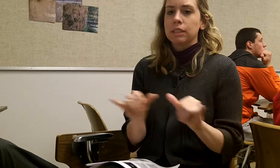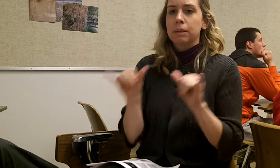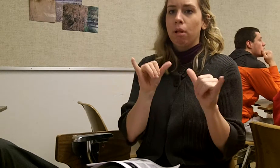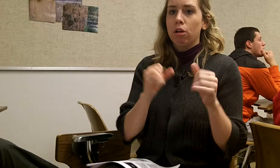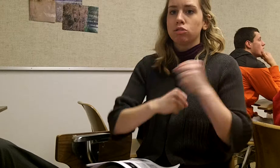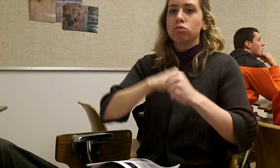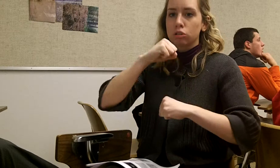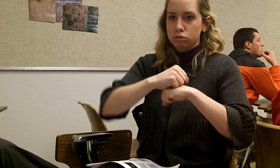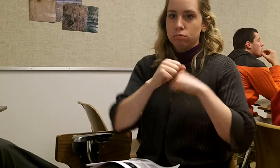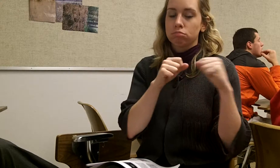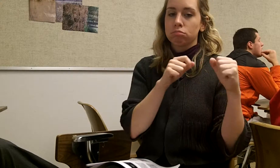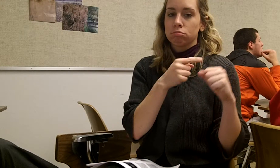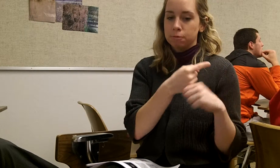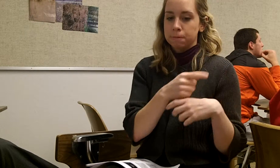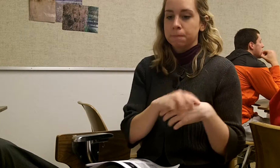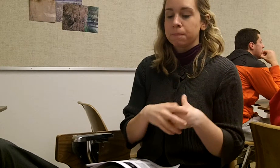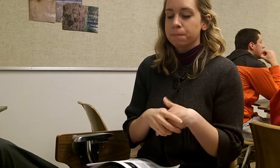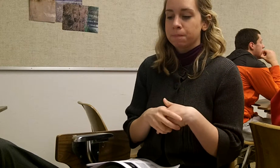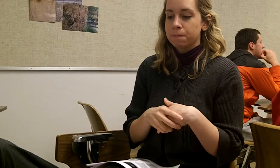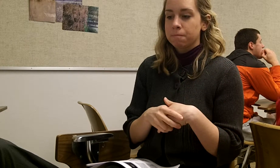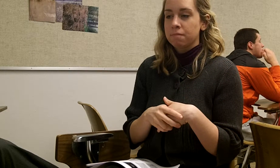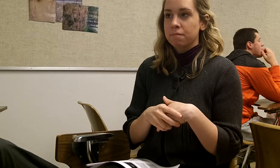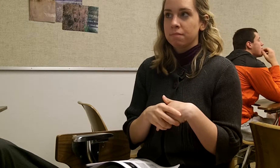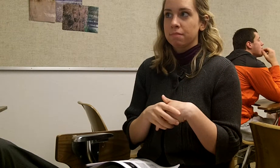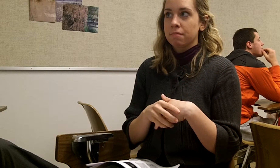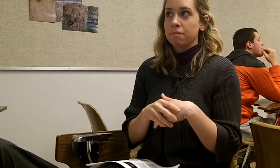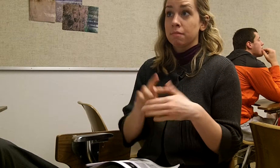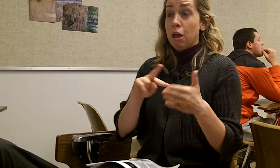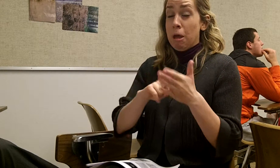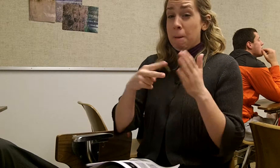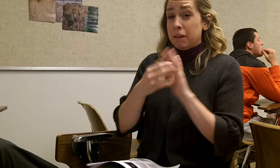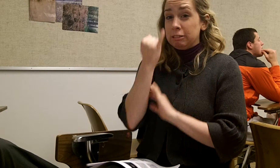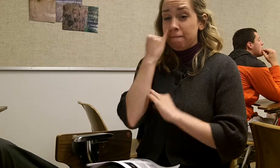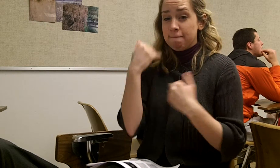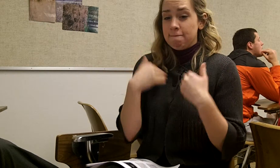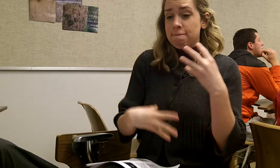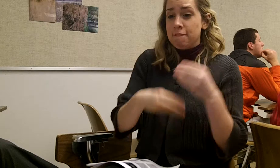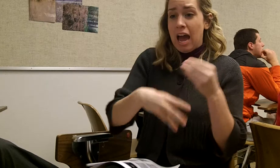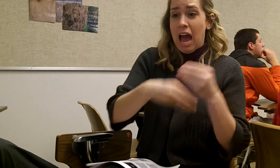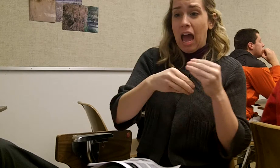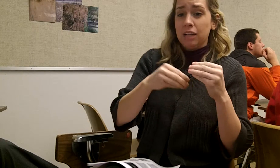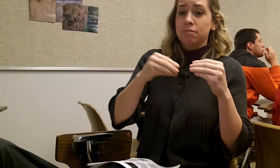cells. Which usually means when you add them to cells in culture, it triggers the cells to either grow larger or